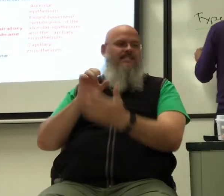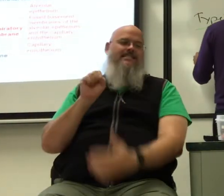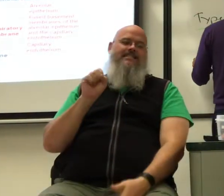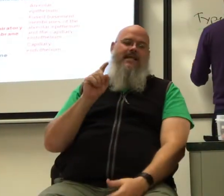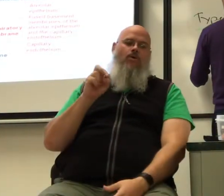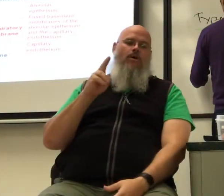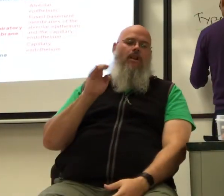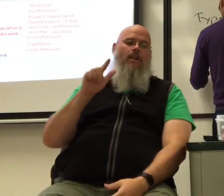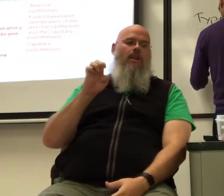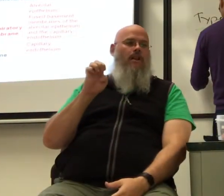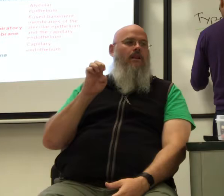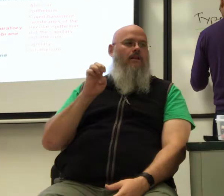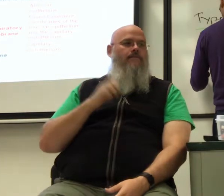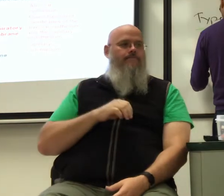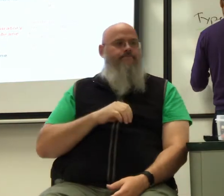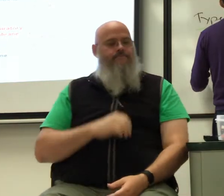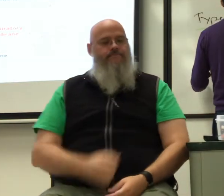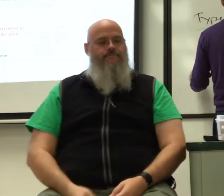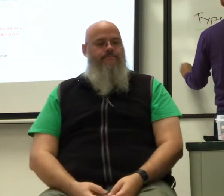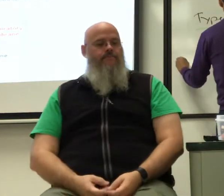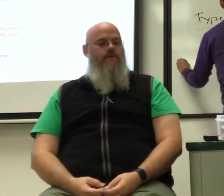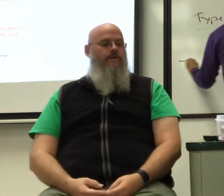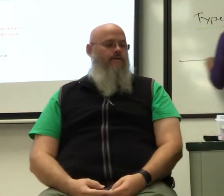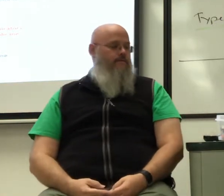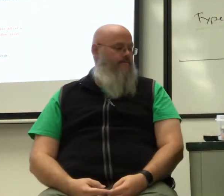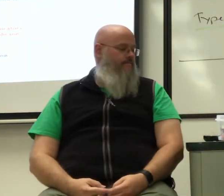So I'll list that as another cell type here.